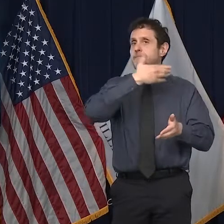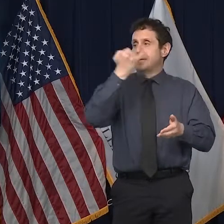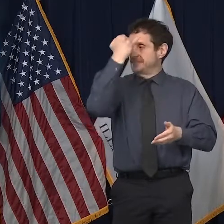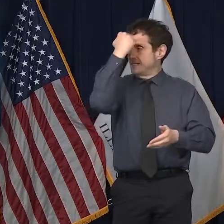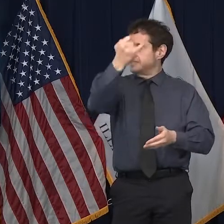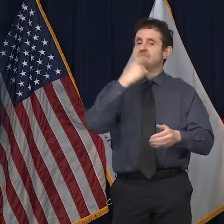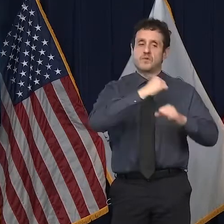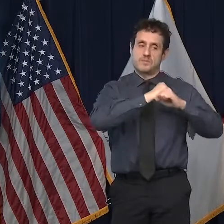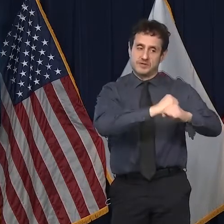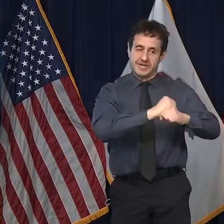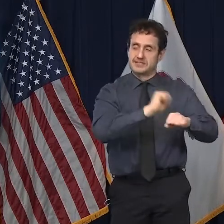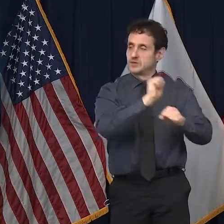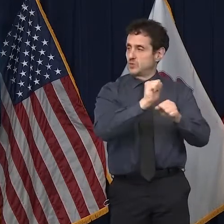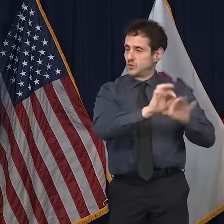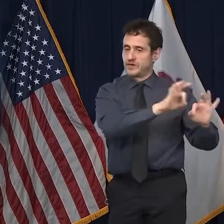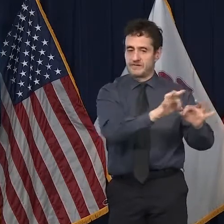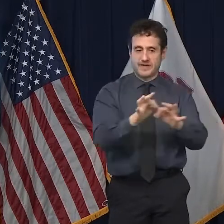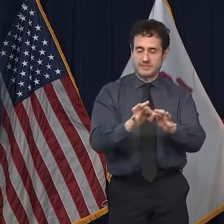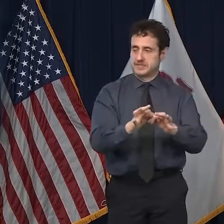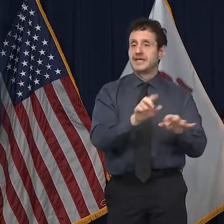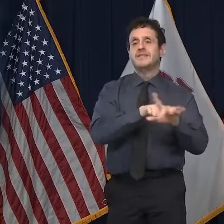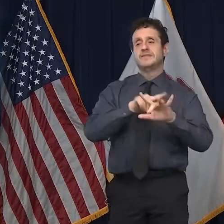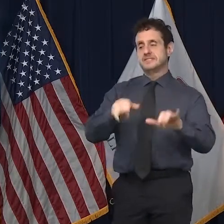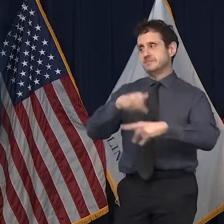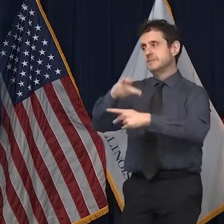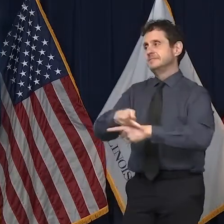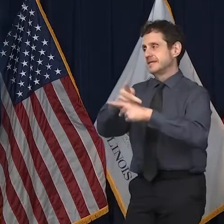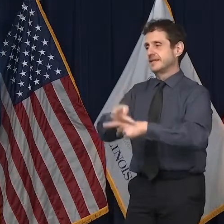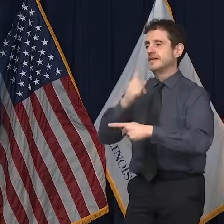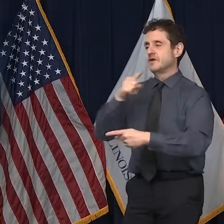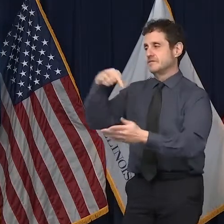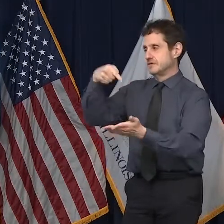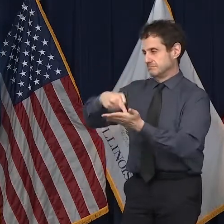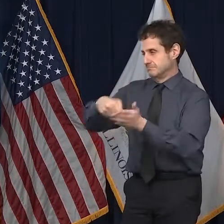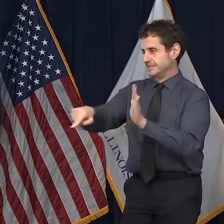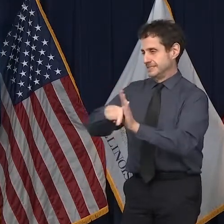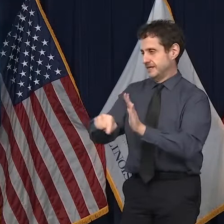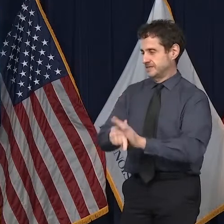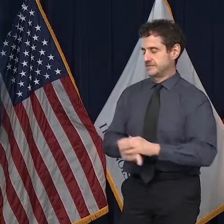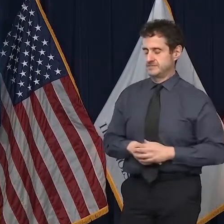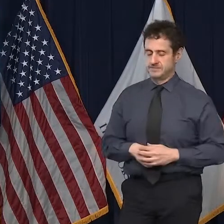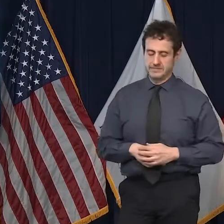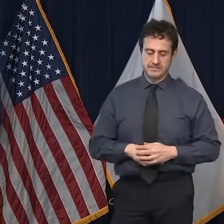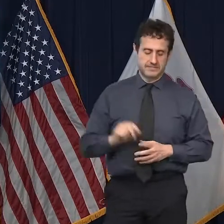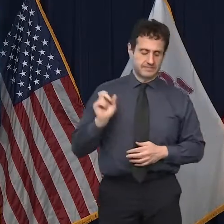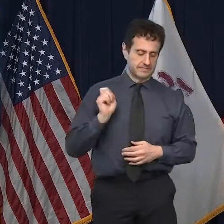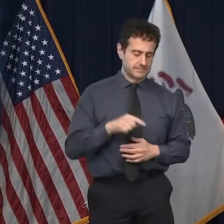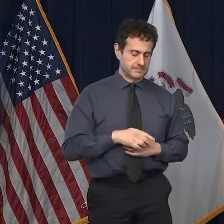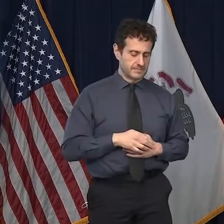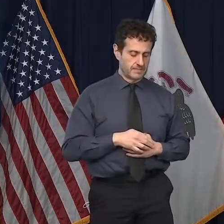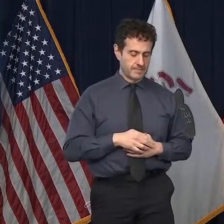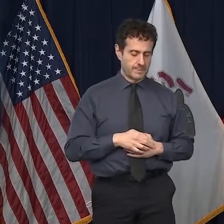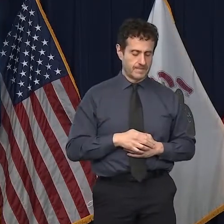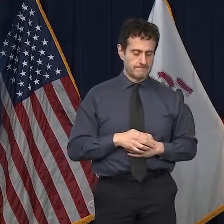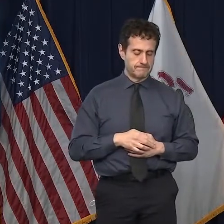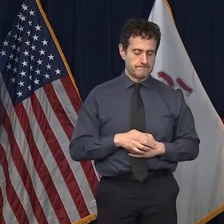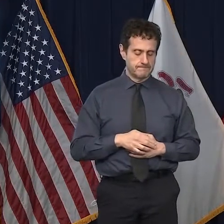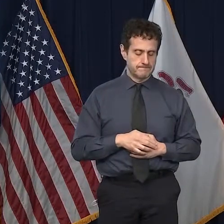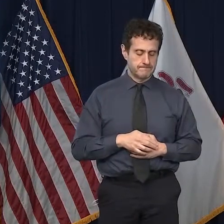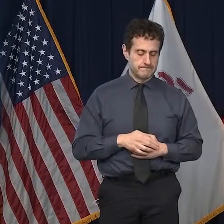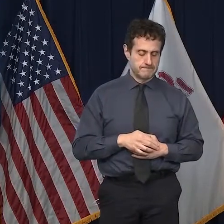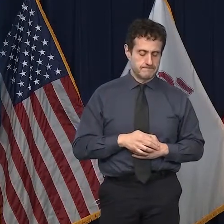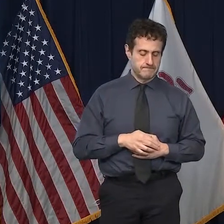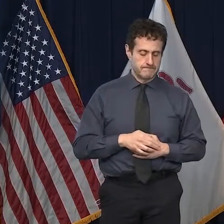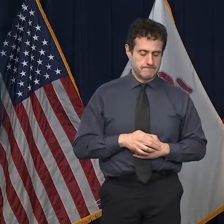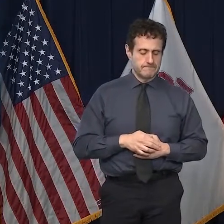protecting working families while taking care of the structural deficit. Dave Dahl, WTAX, will the sort of